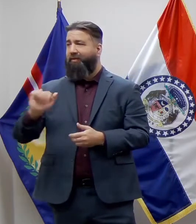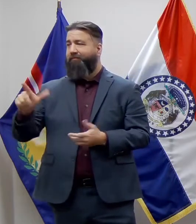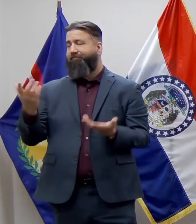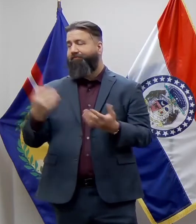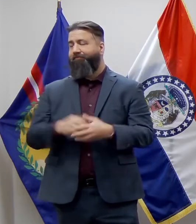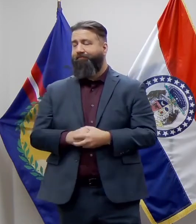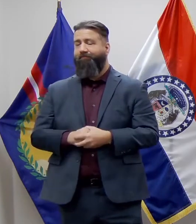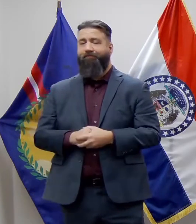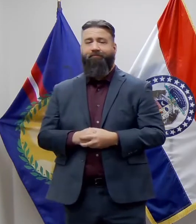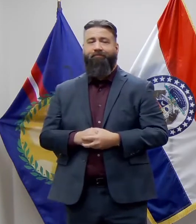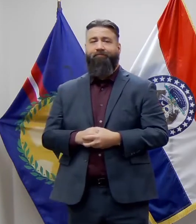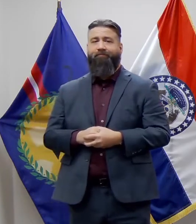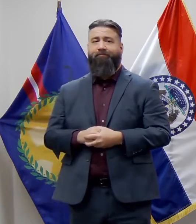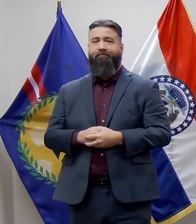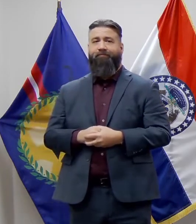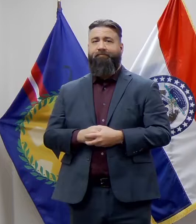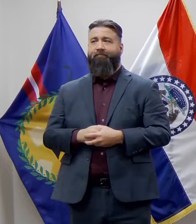say.